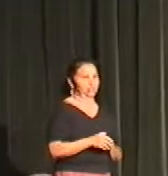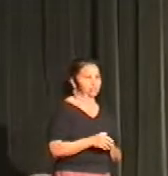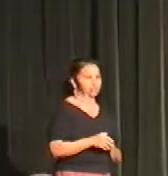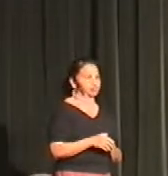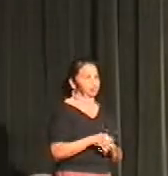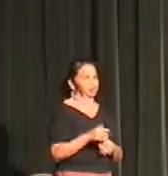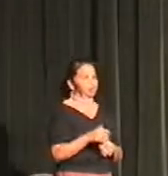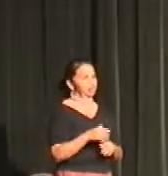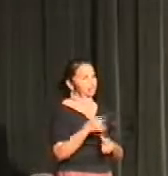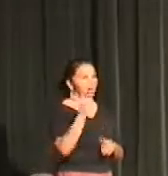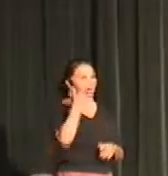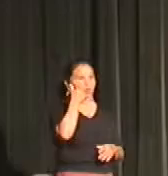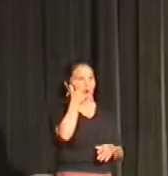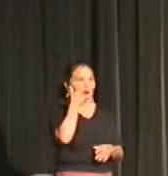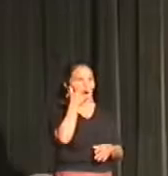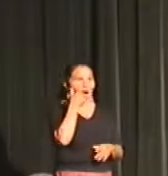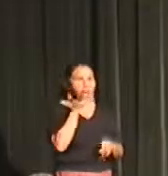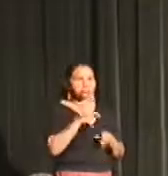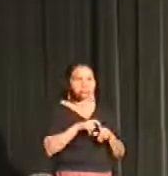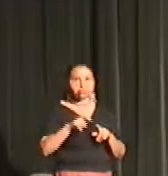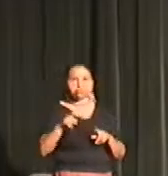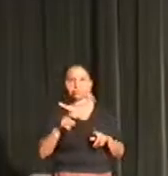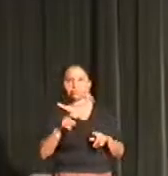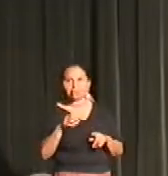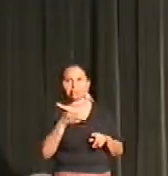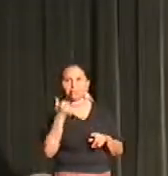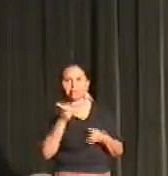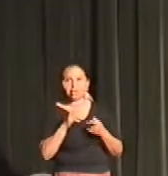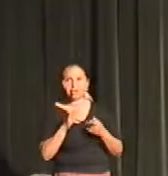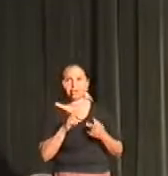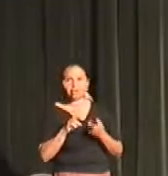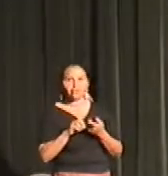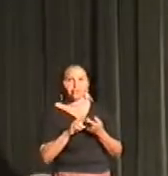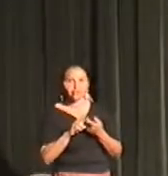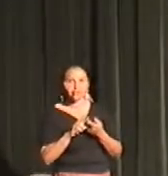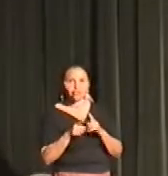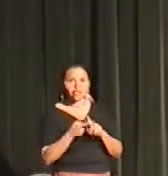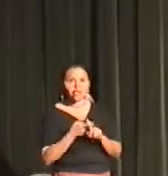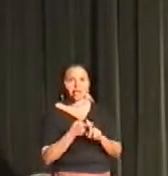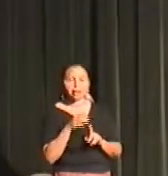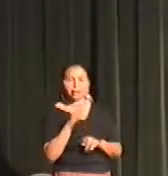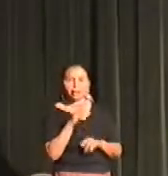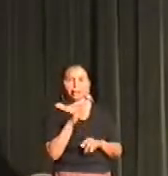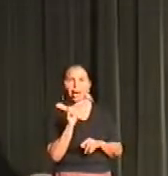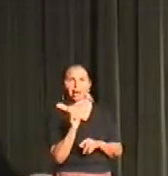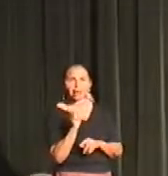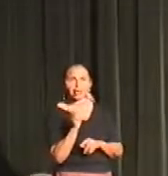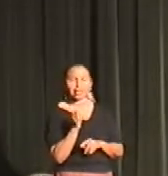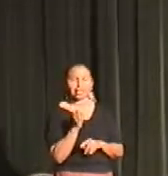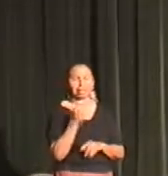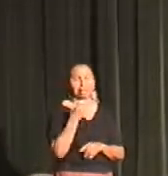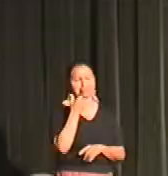called my best friend, Mike, and I called Mike and I told him, and he met me at the